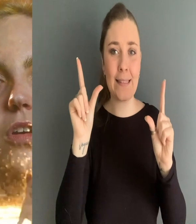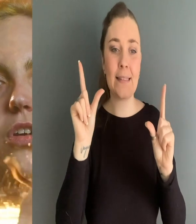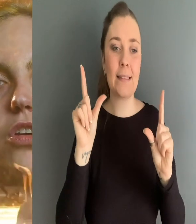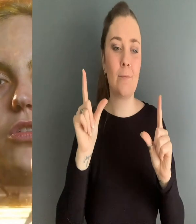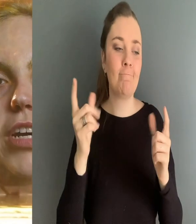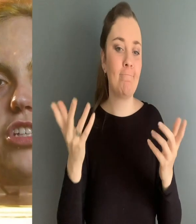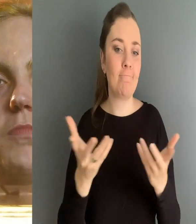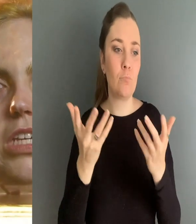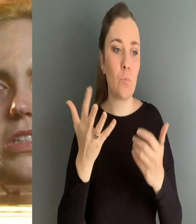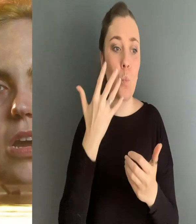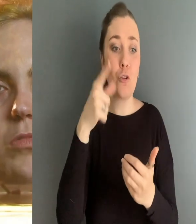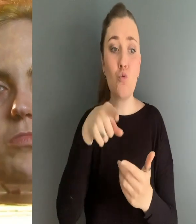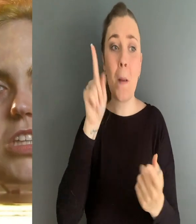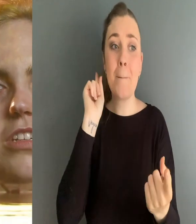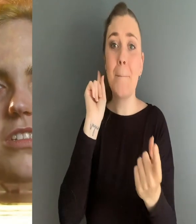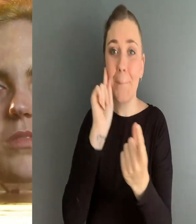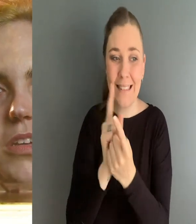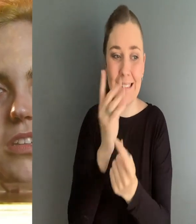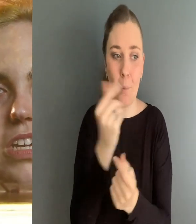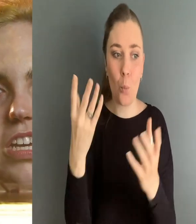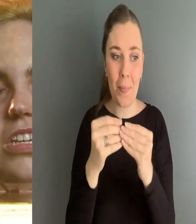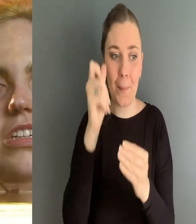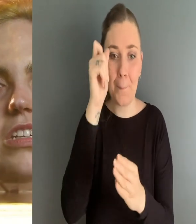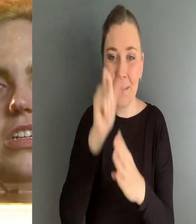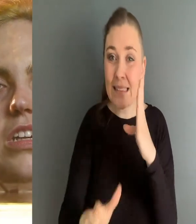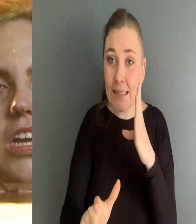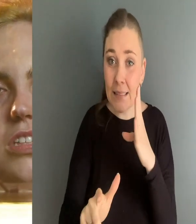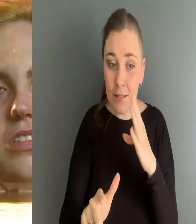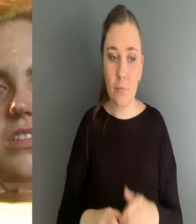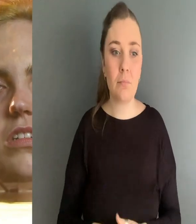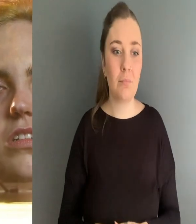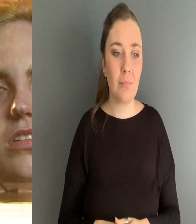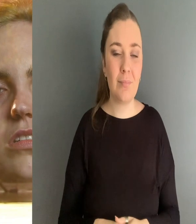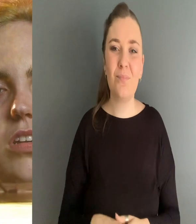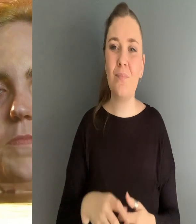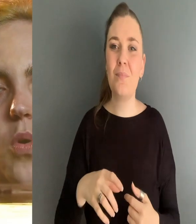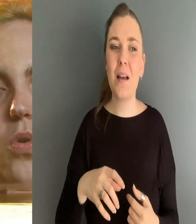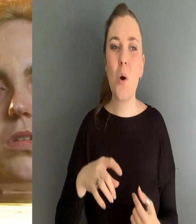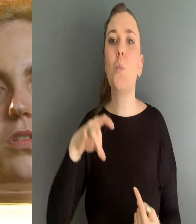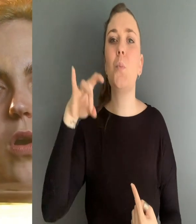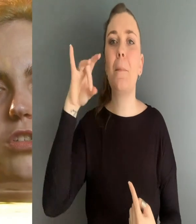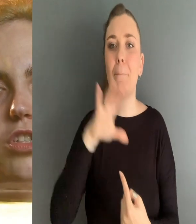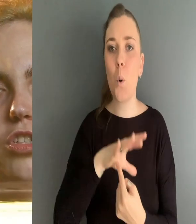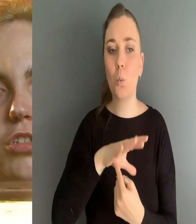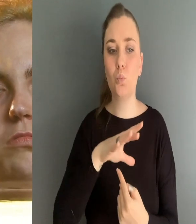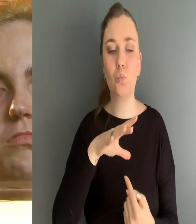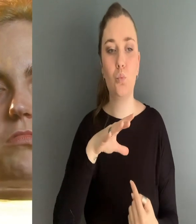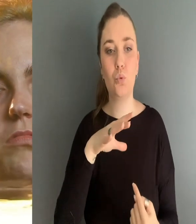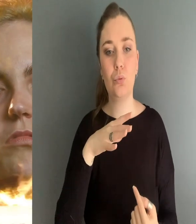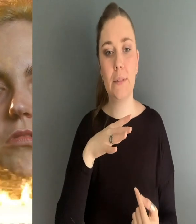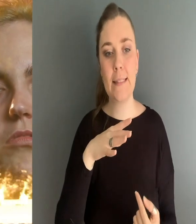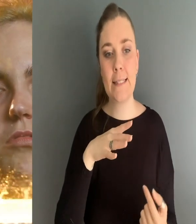when you meet someone with a disability it's important not to